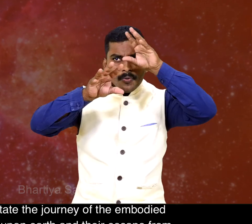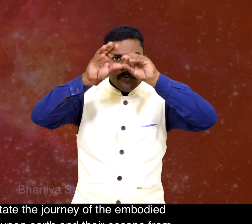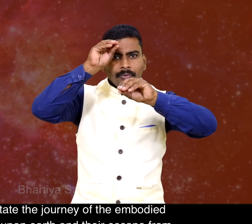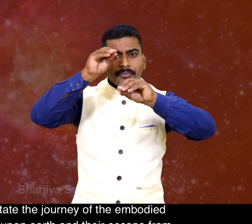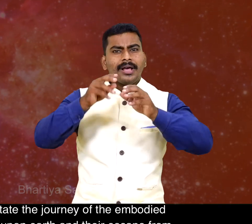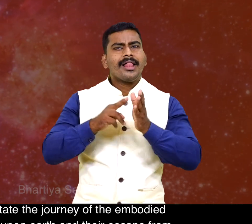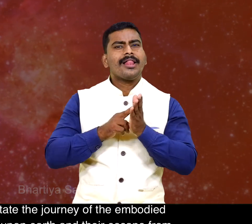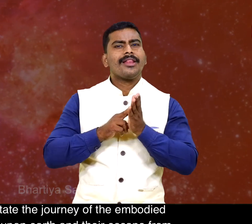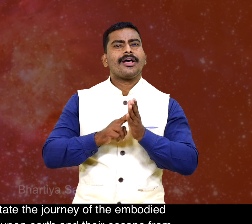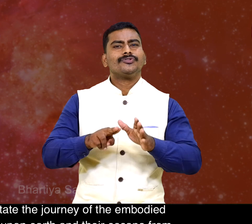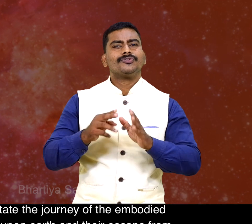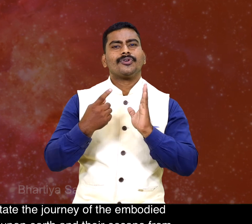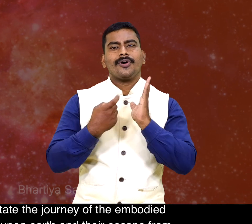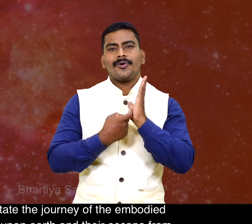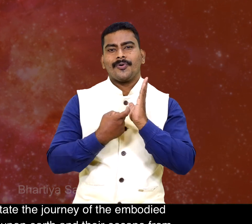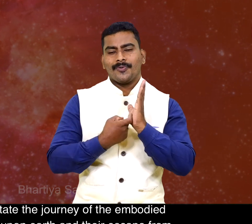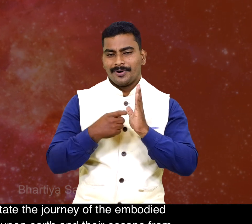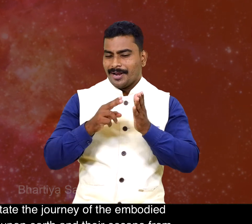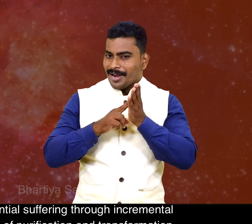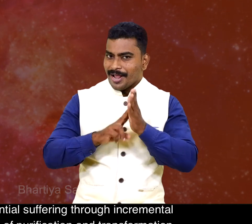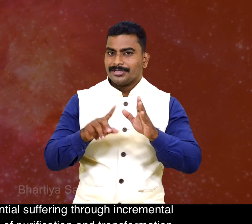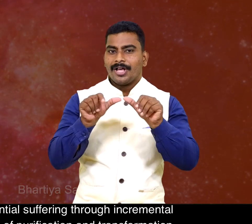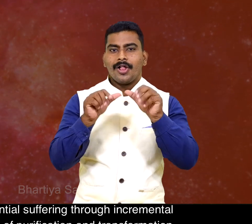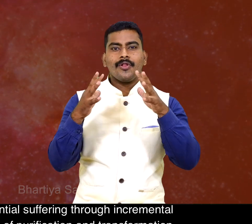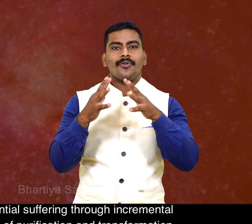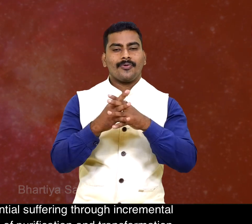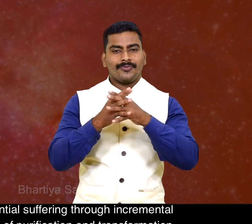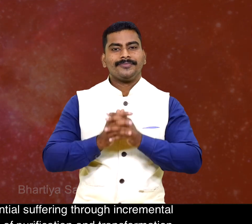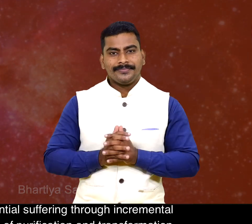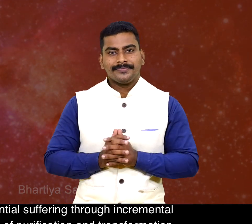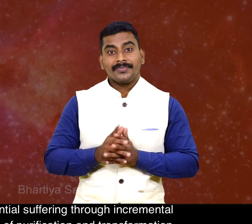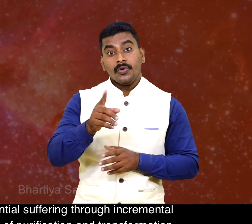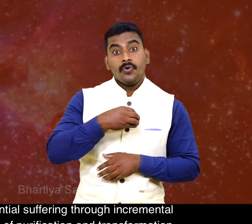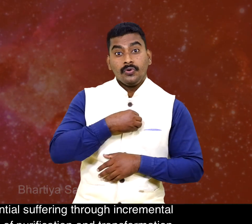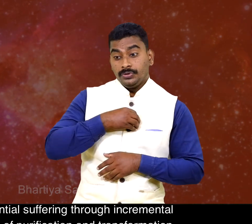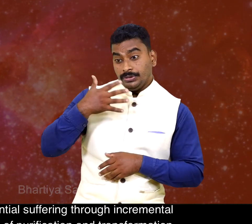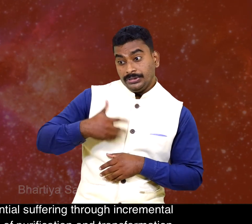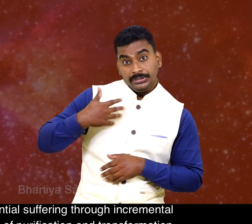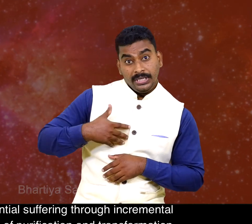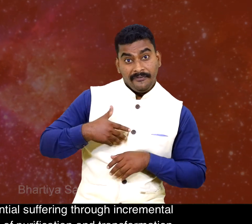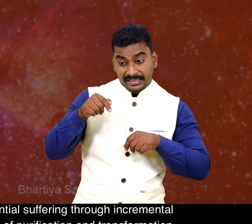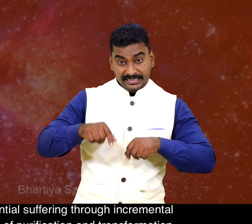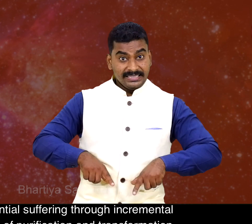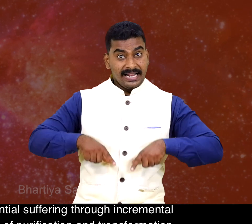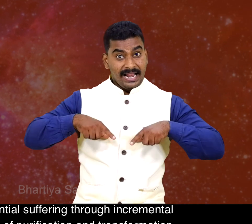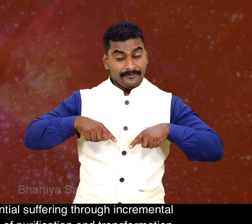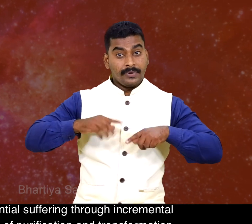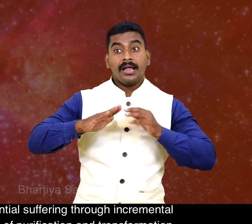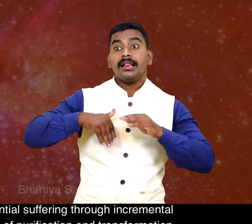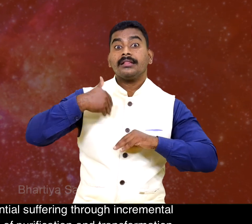upon earth and their escape from existential suffering through incremental changes of